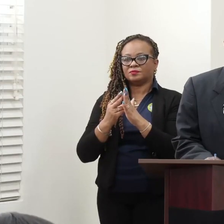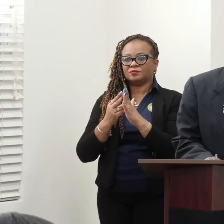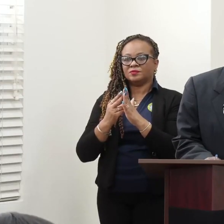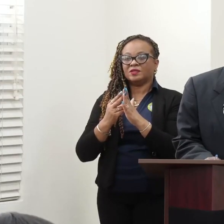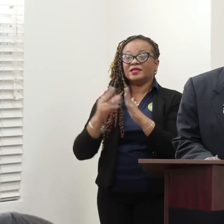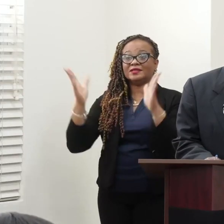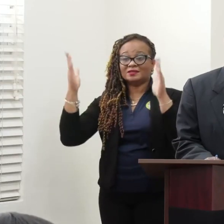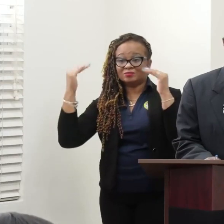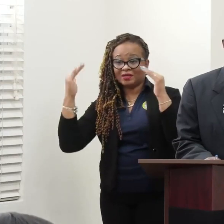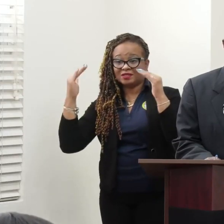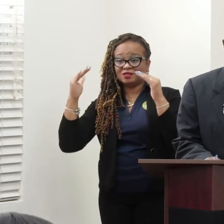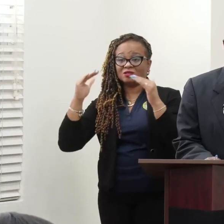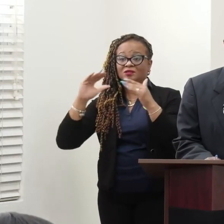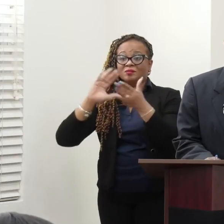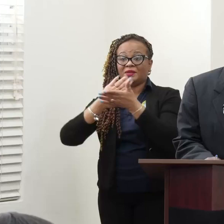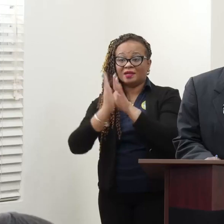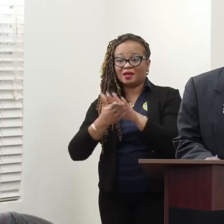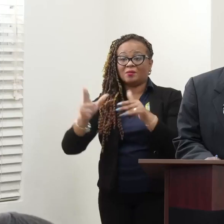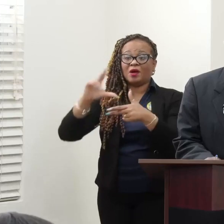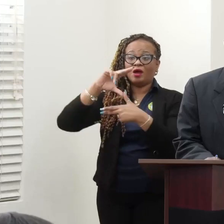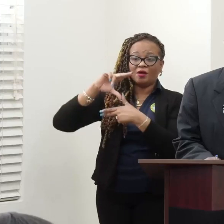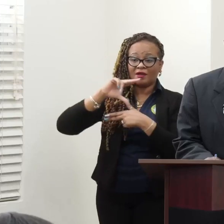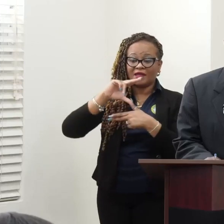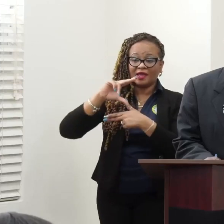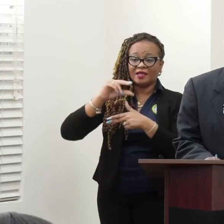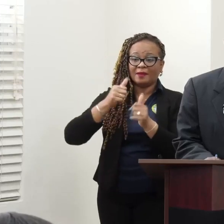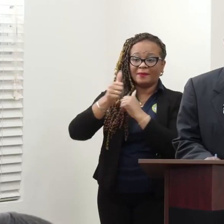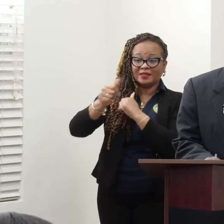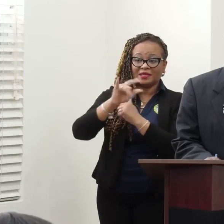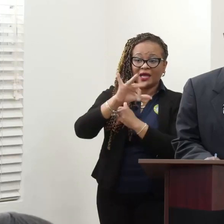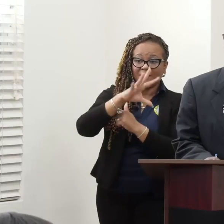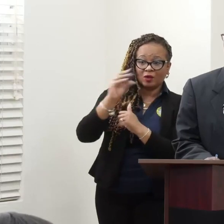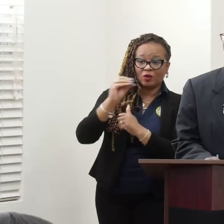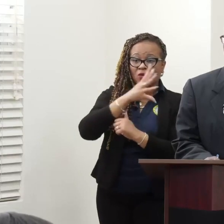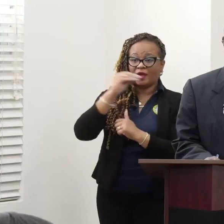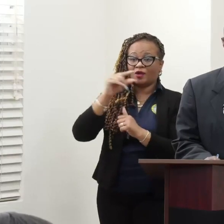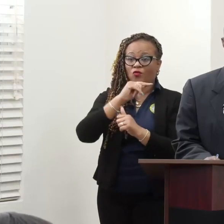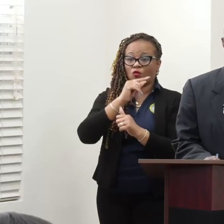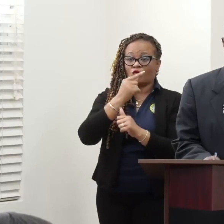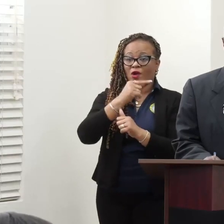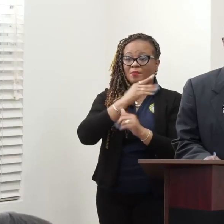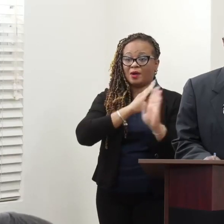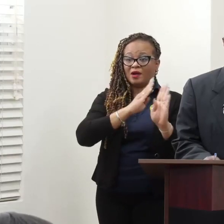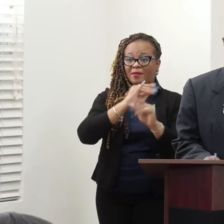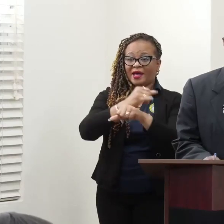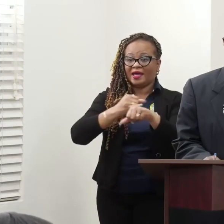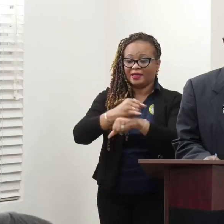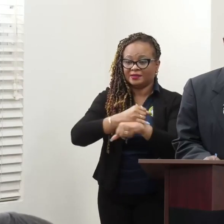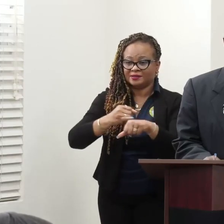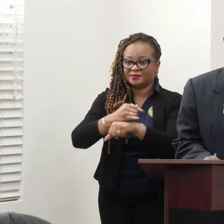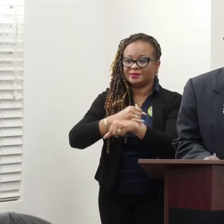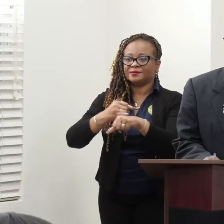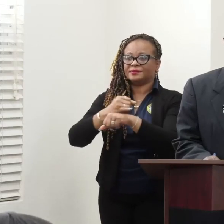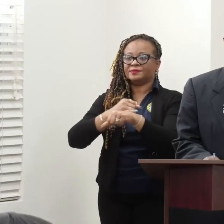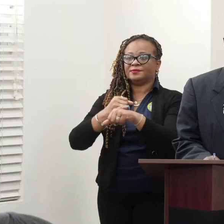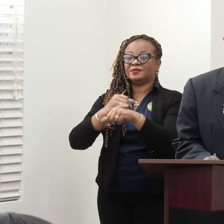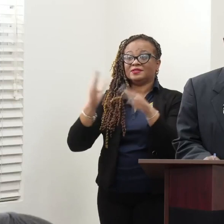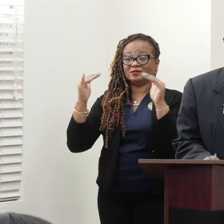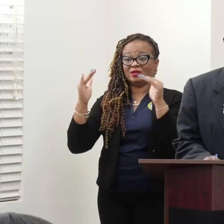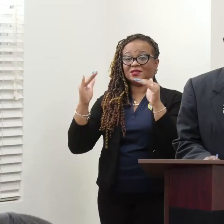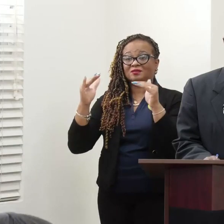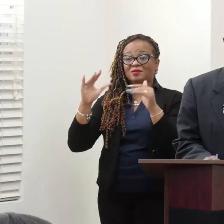Nicole is expected to become a hurricane as it passes Abaco and Grand Bahama Islands. Bon, il